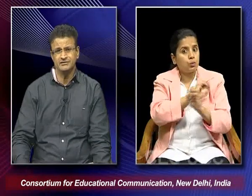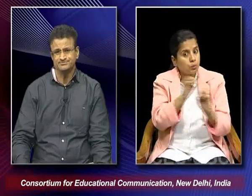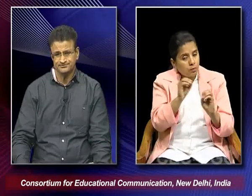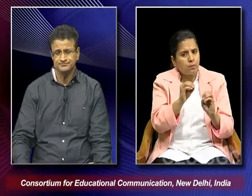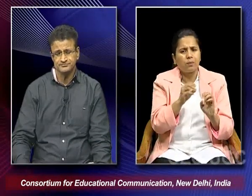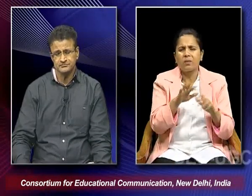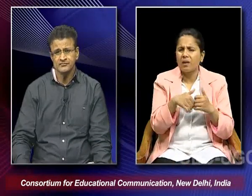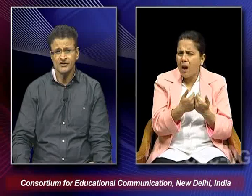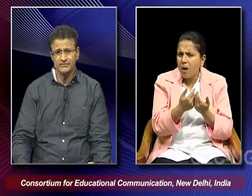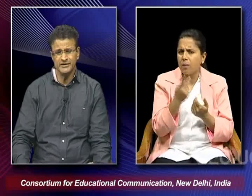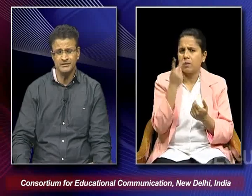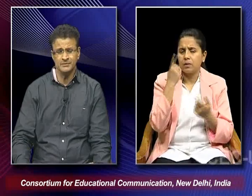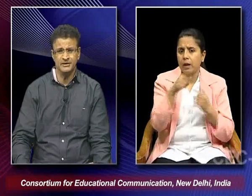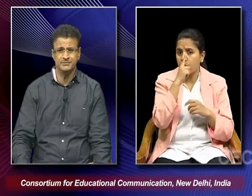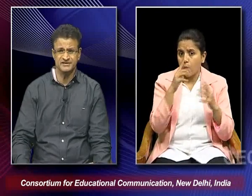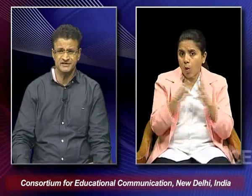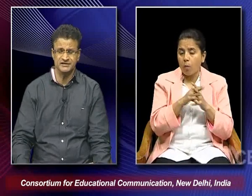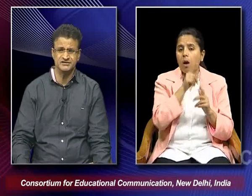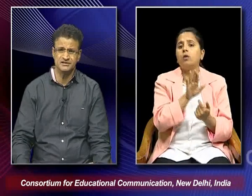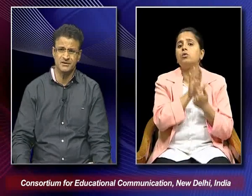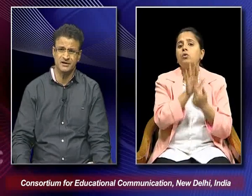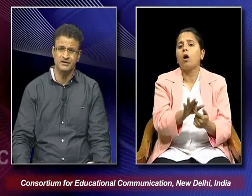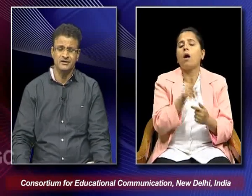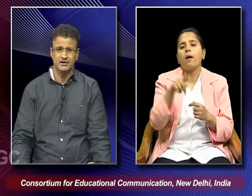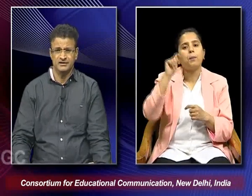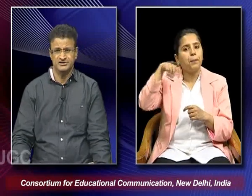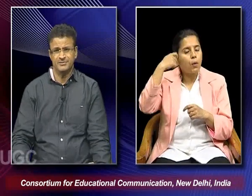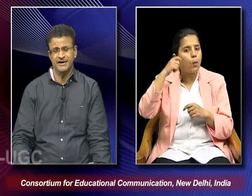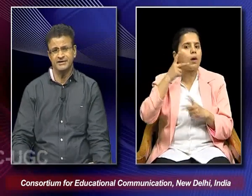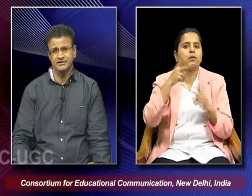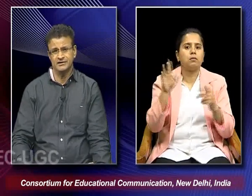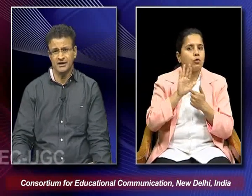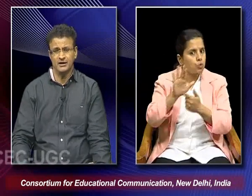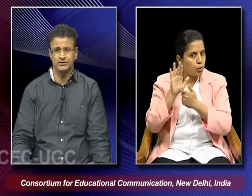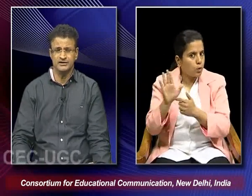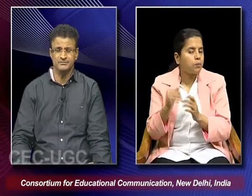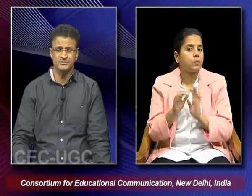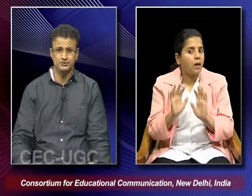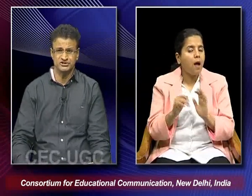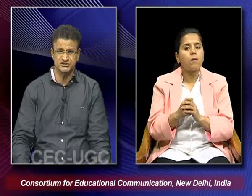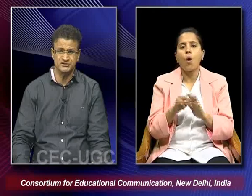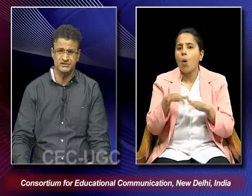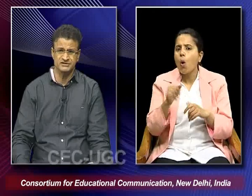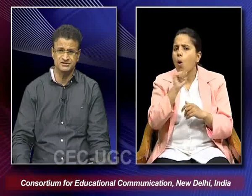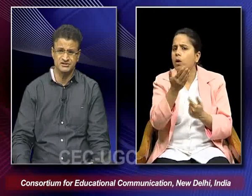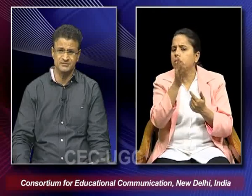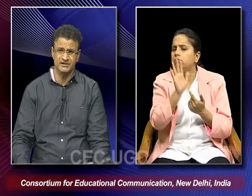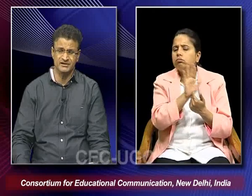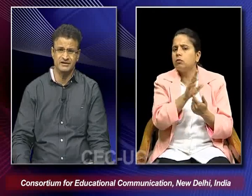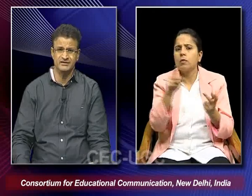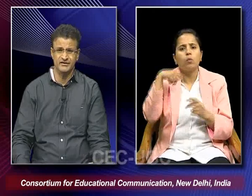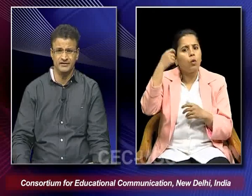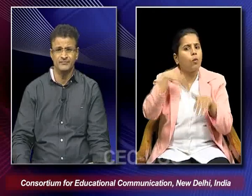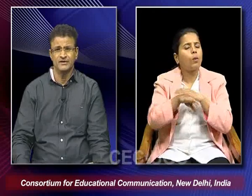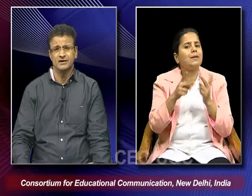despite women being present in cinema, despite how they are being positioned in cinema in